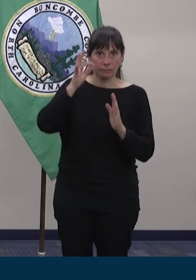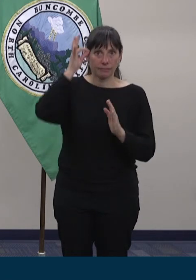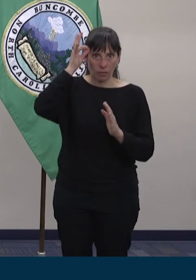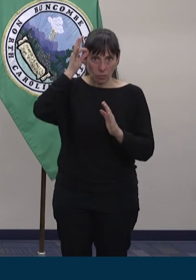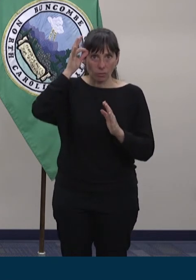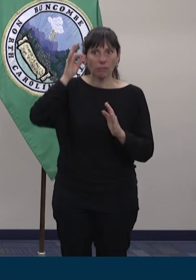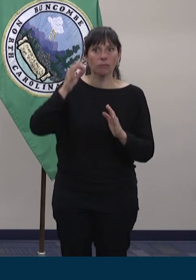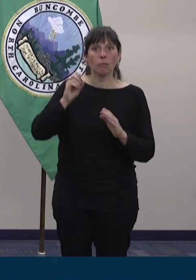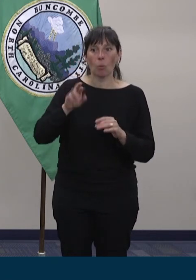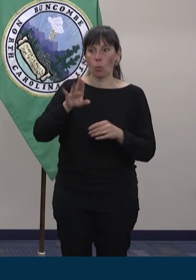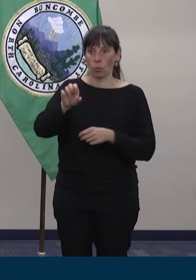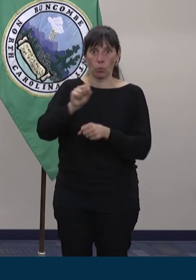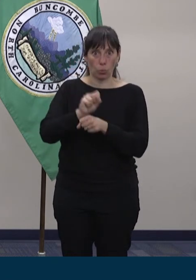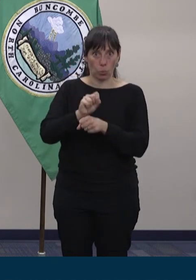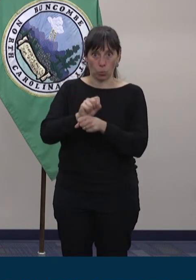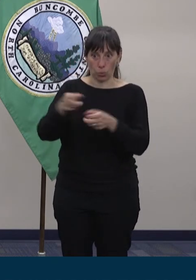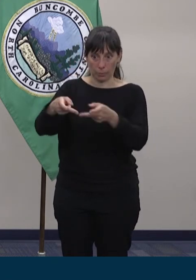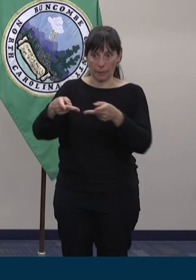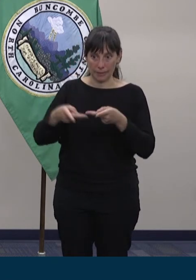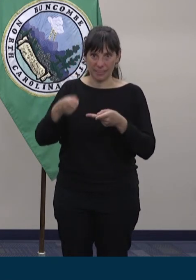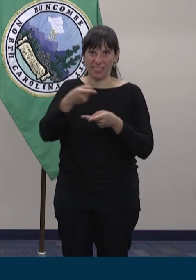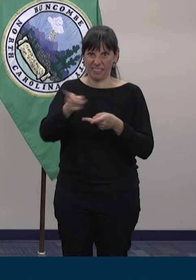or workplace safety guidelines.